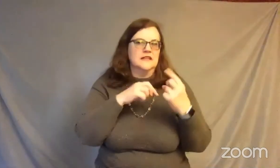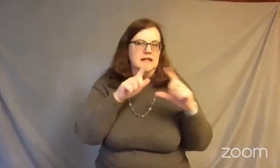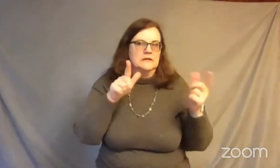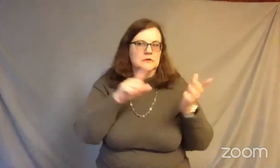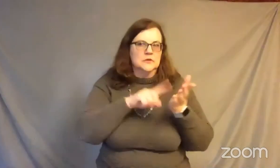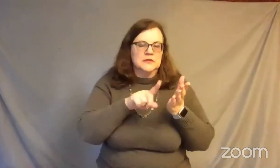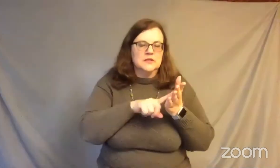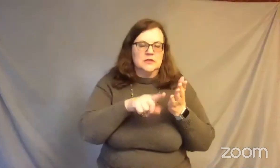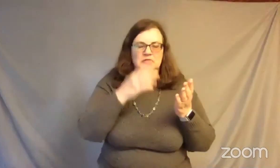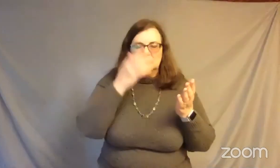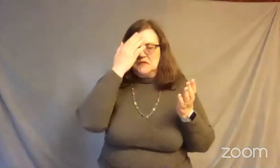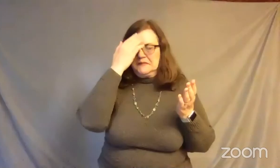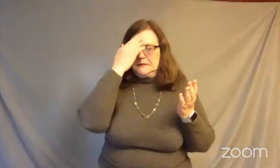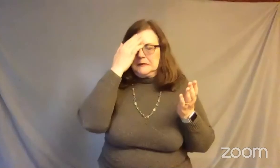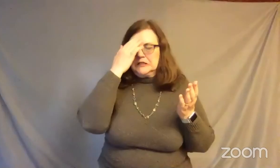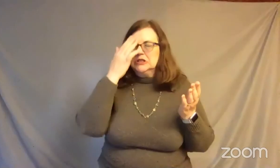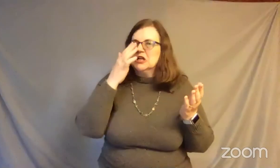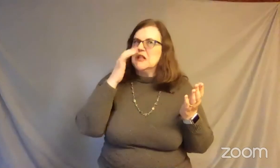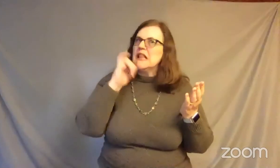and the